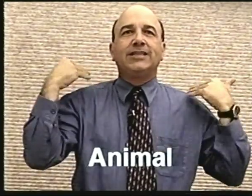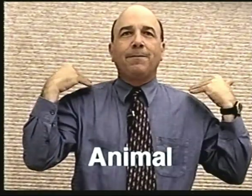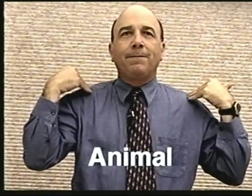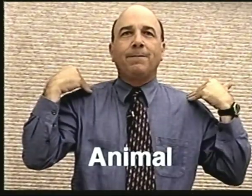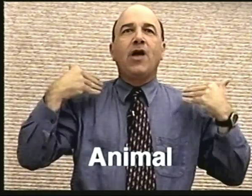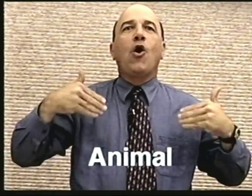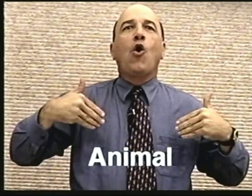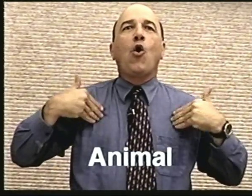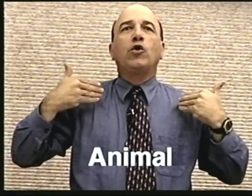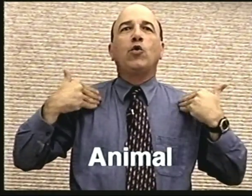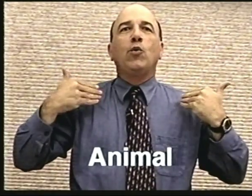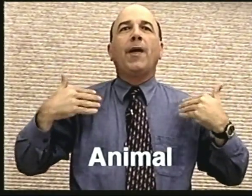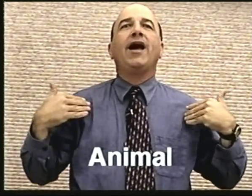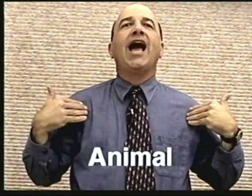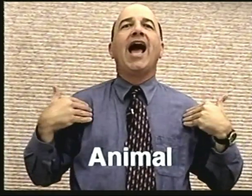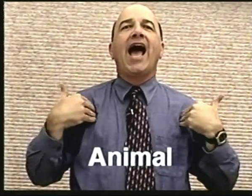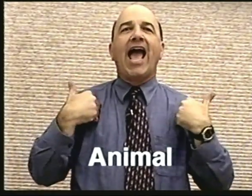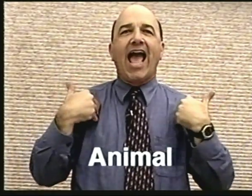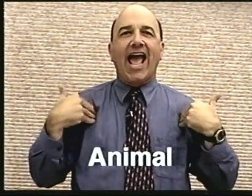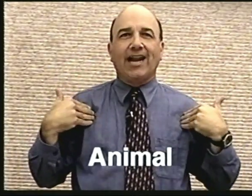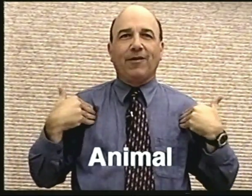gymnasium or youth, animal.